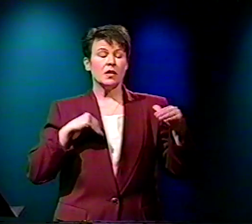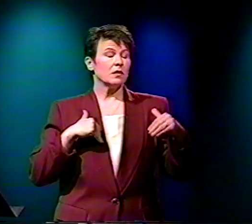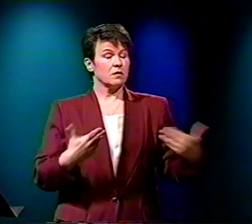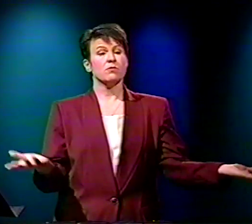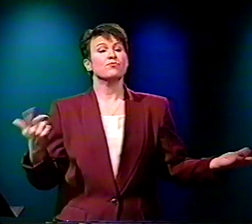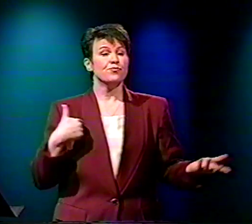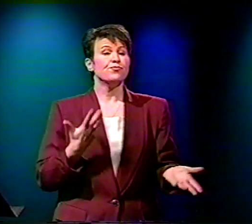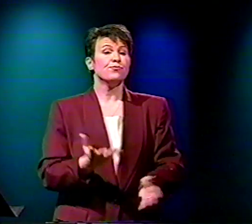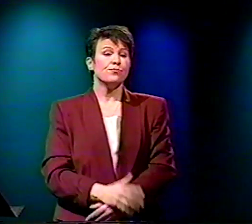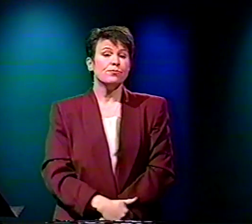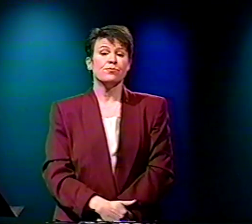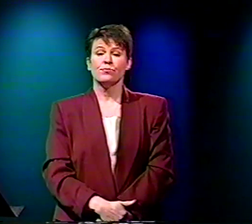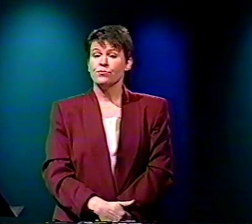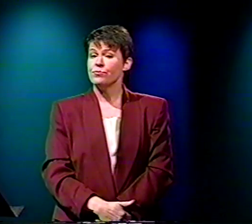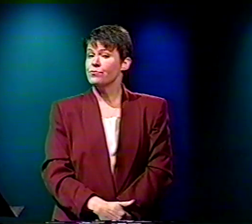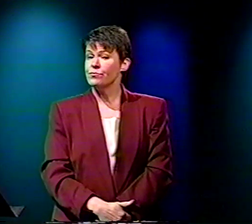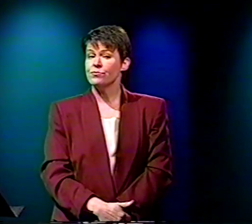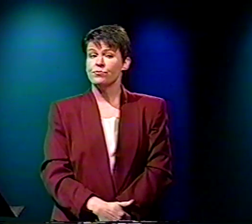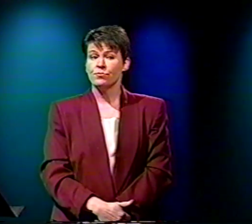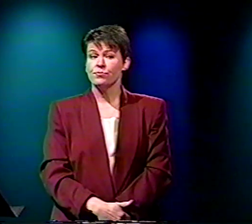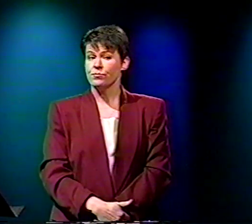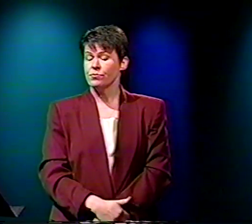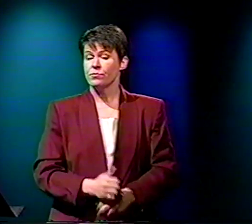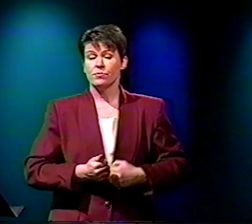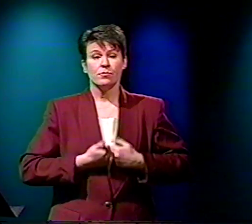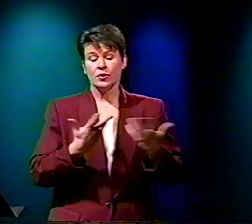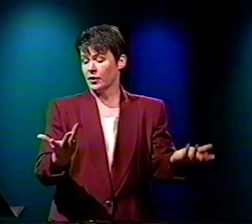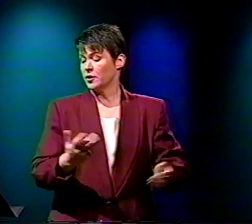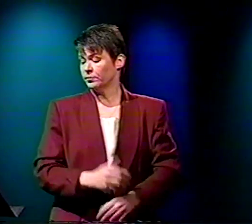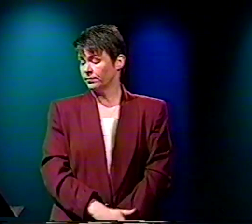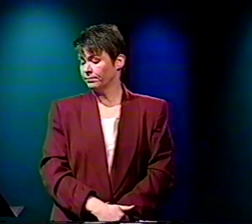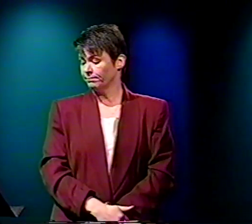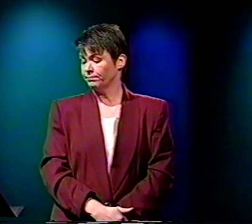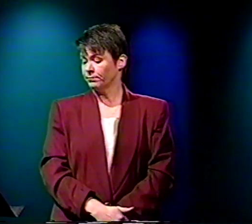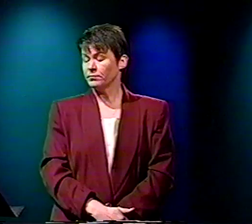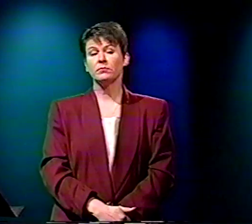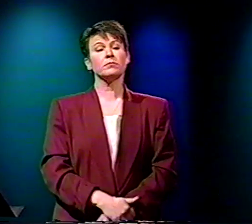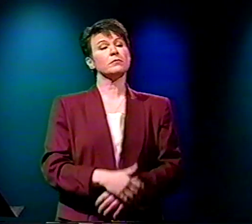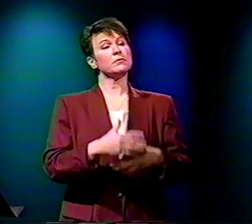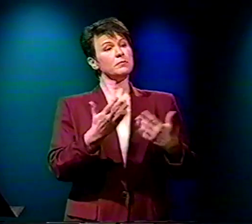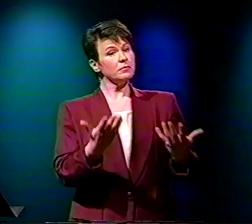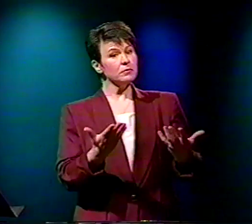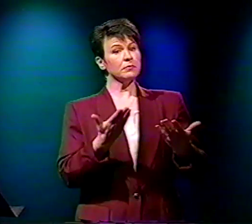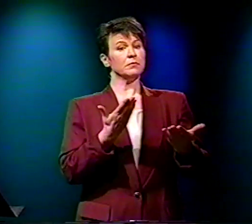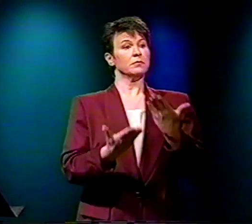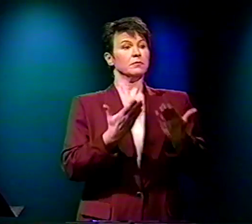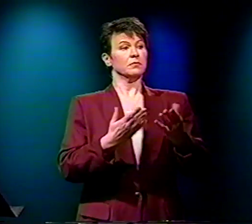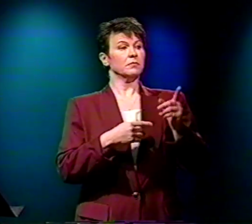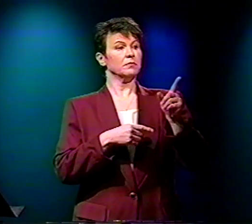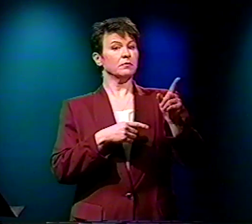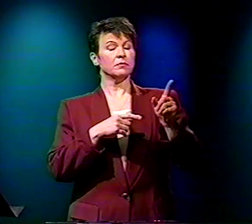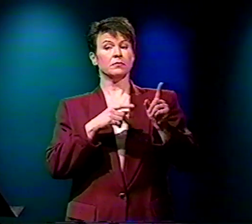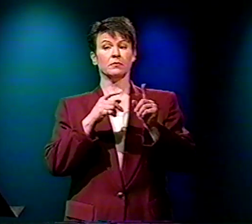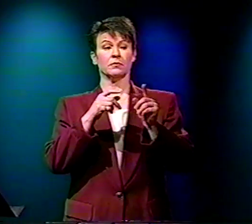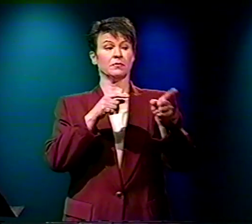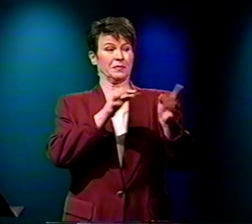say, you know, I don't care anymore. I just give up. I'll just sit back. I'm burned out. I've had it. And they become passive.